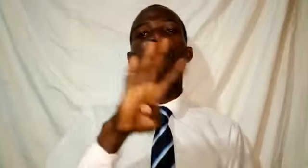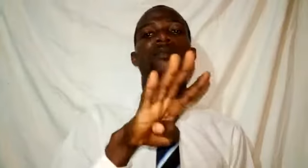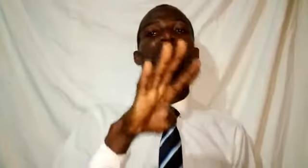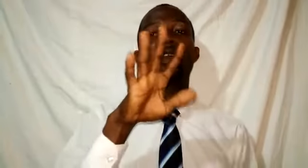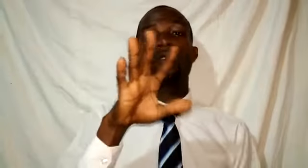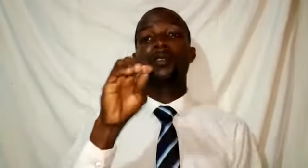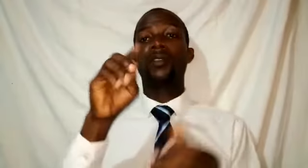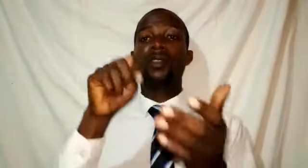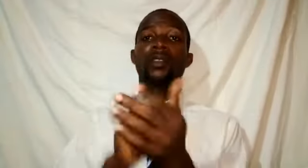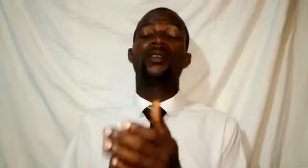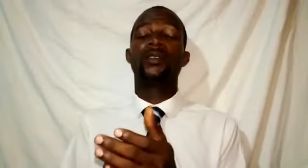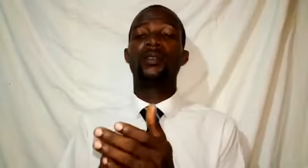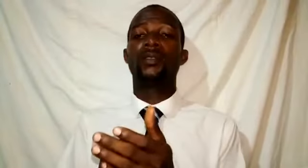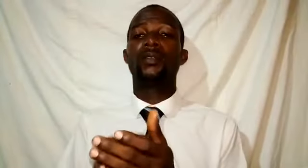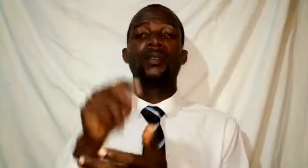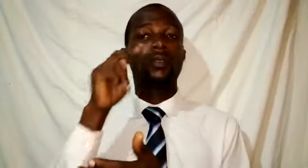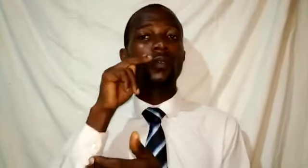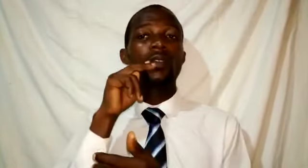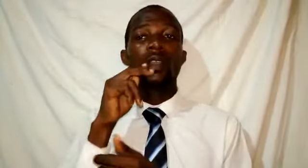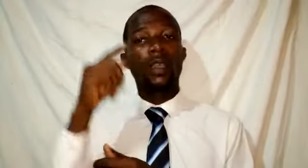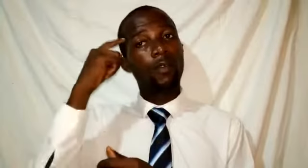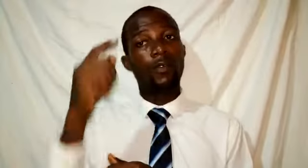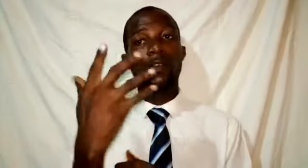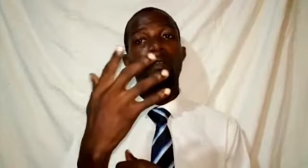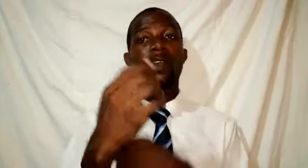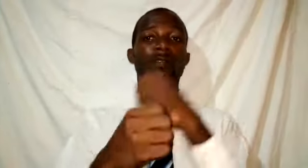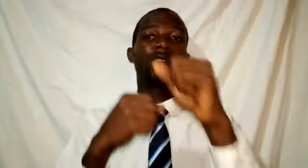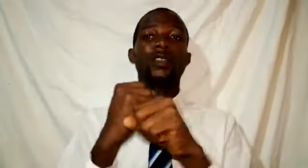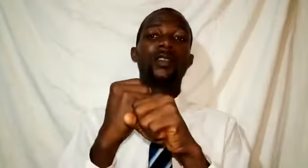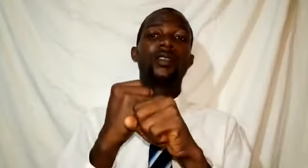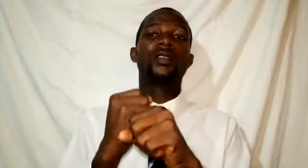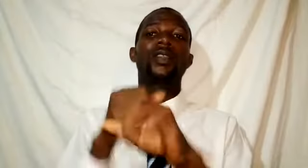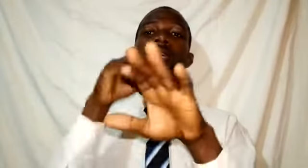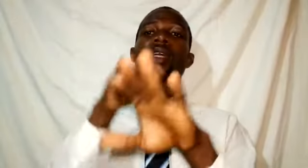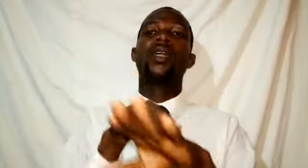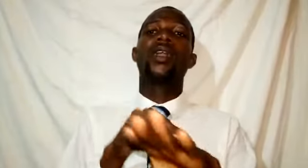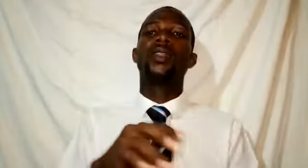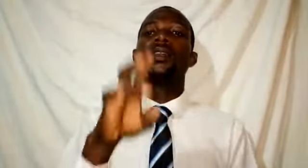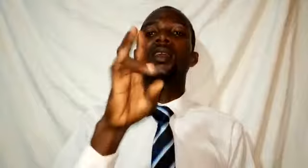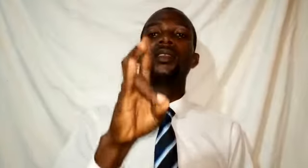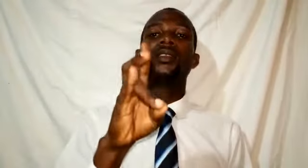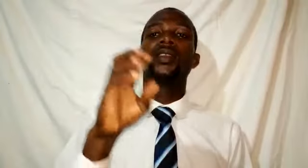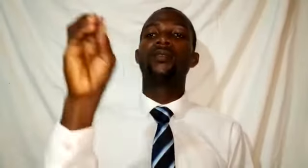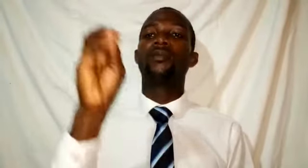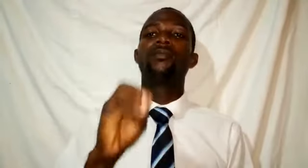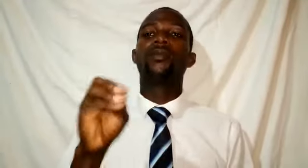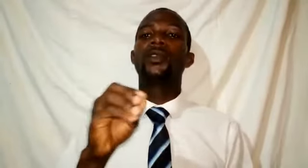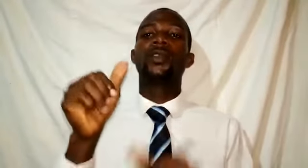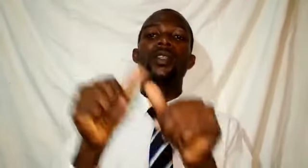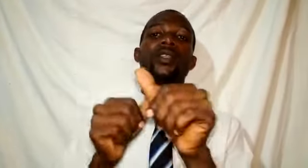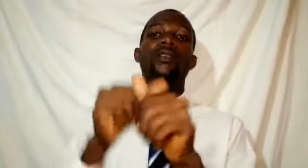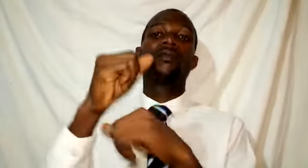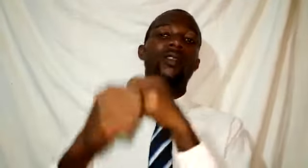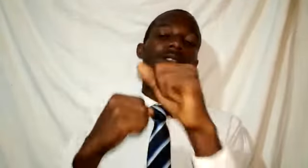450,000 naira for 5 years at 7% per annum.